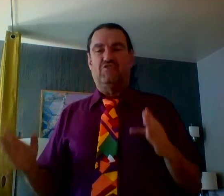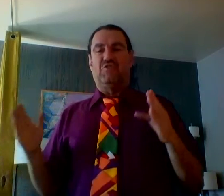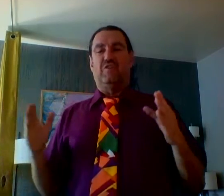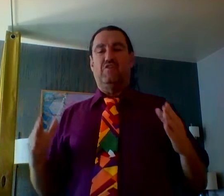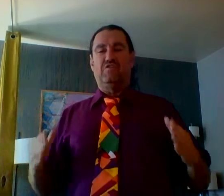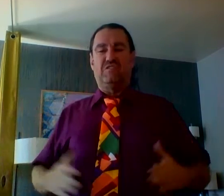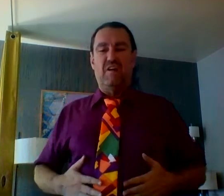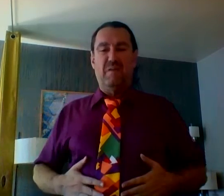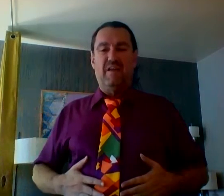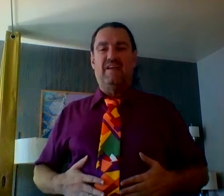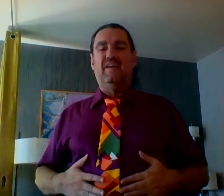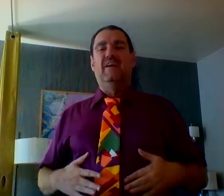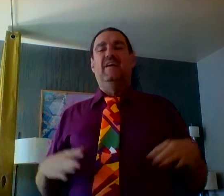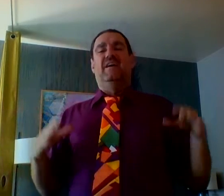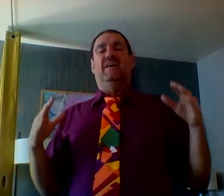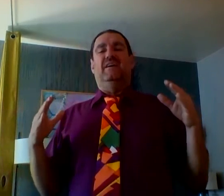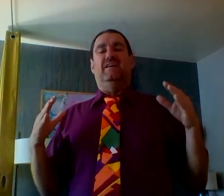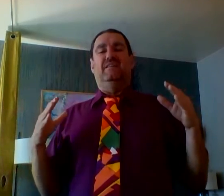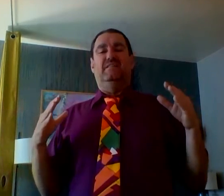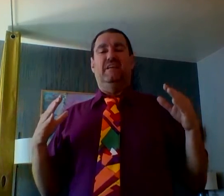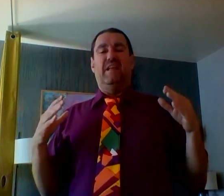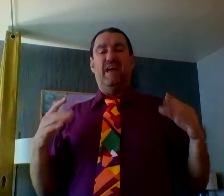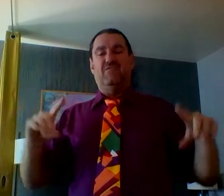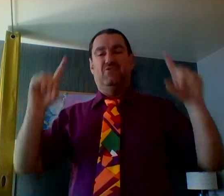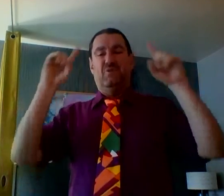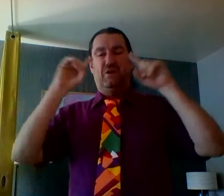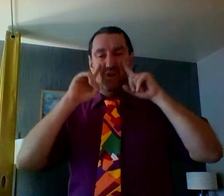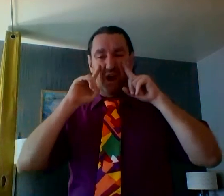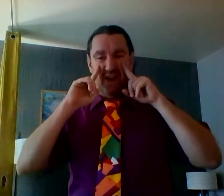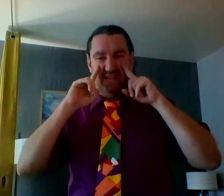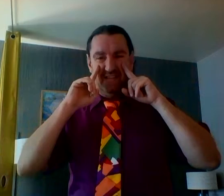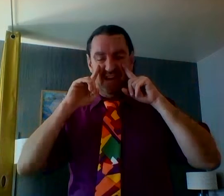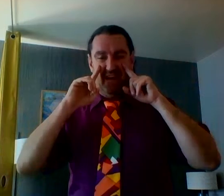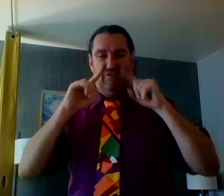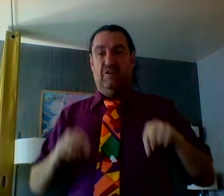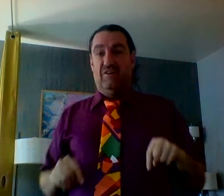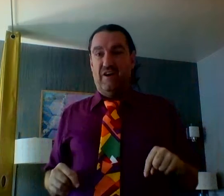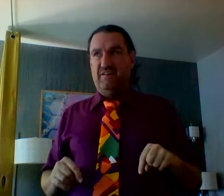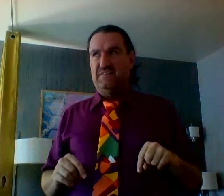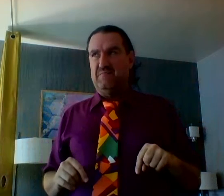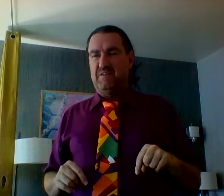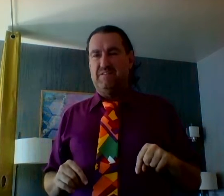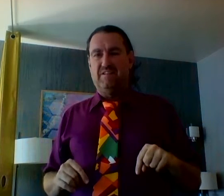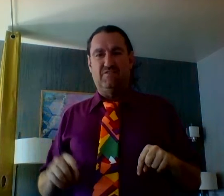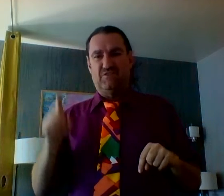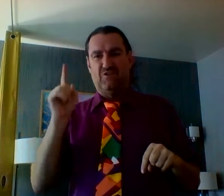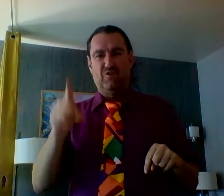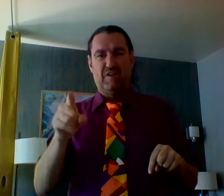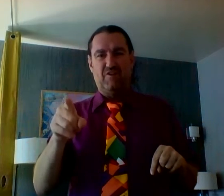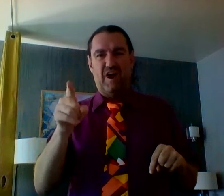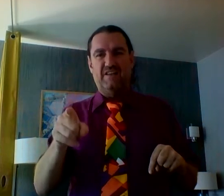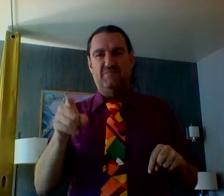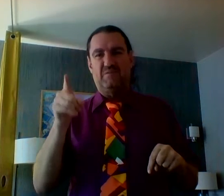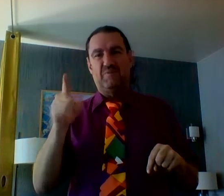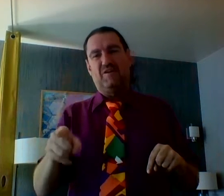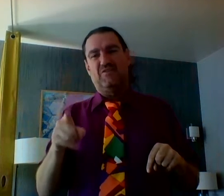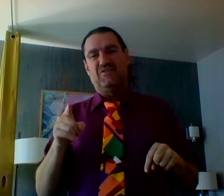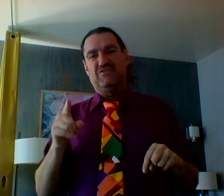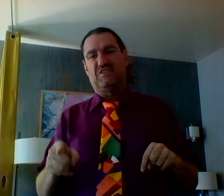sure that your stomach can handle what your eyes can handle. All right? Does that make sense? So don't let your eyes be bigger than your